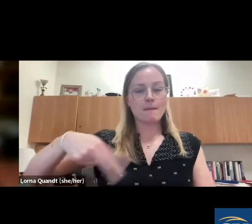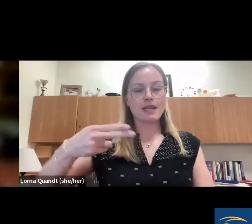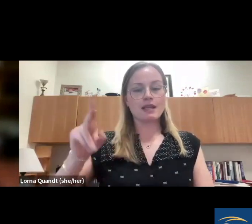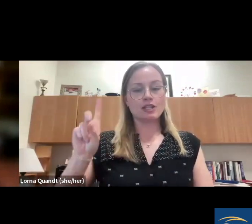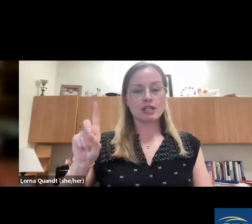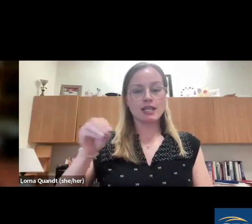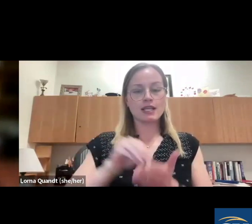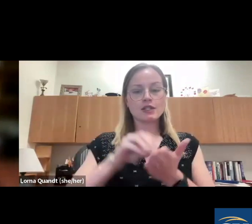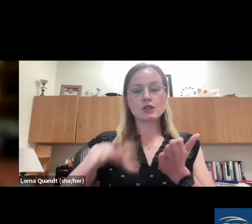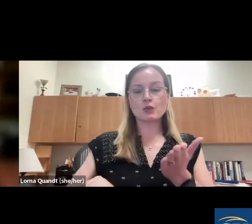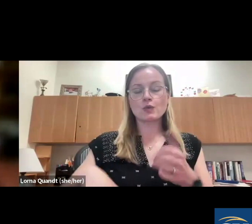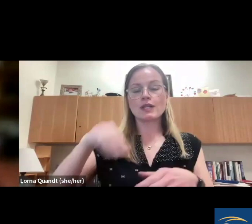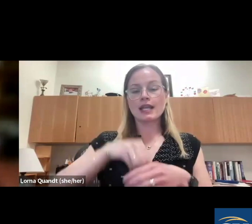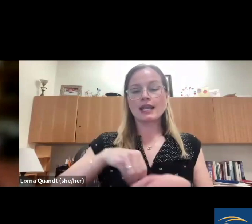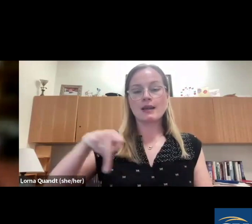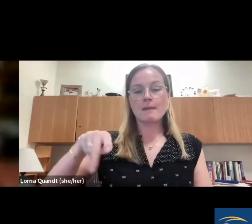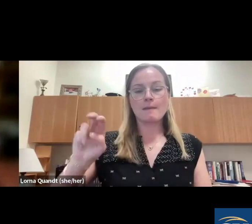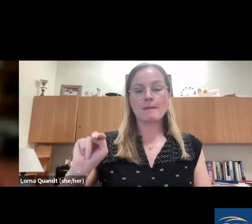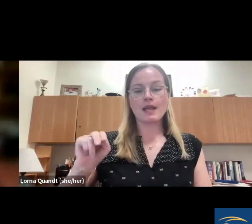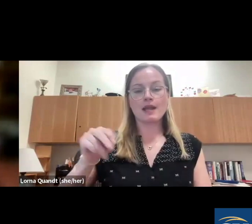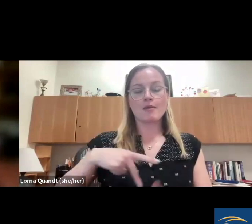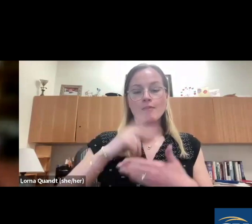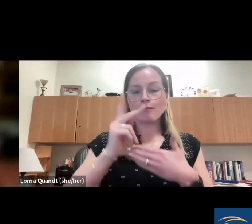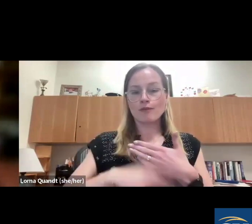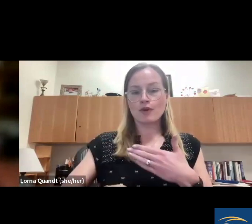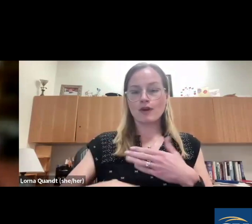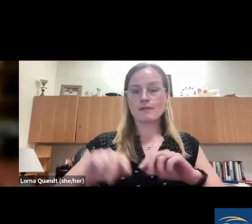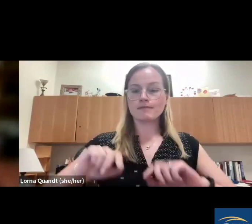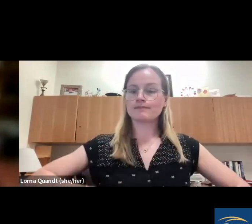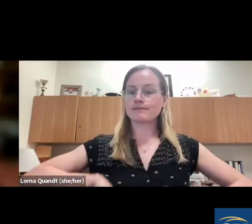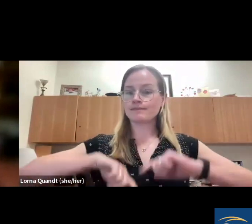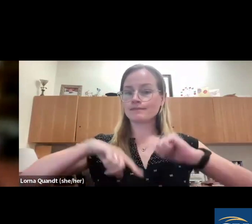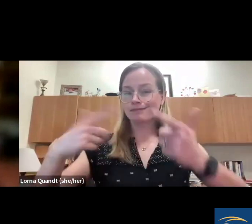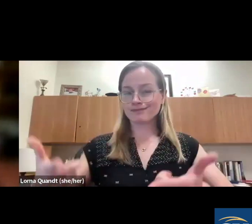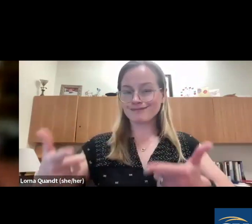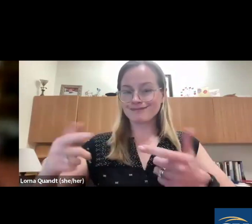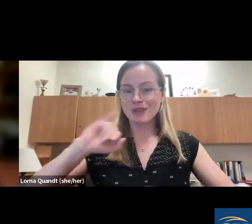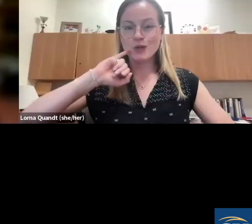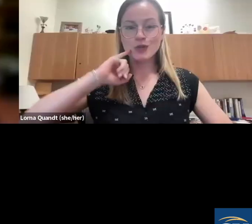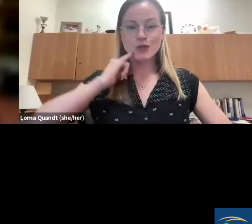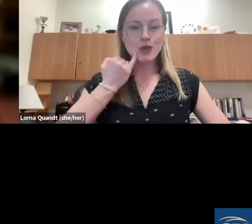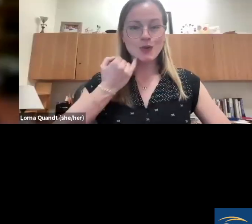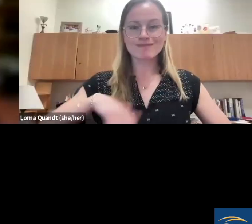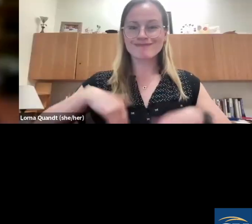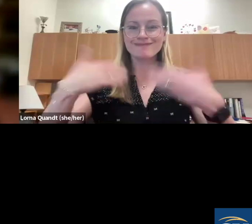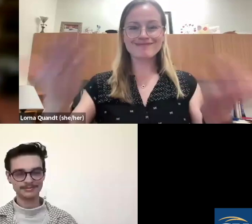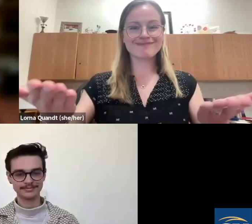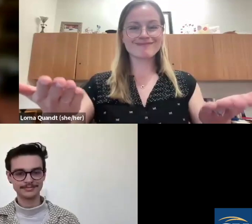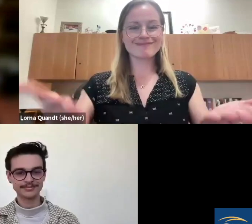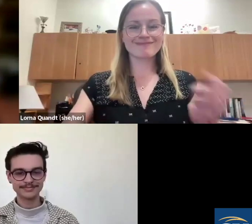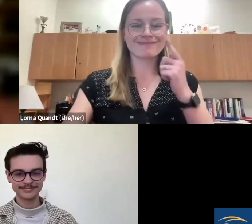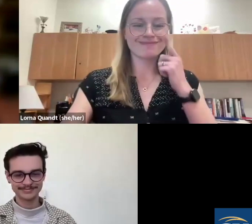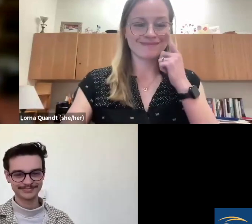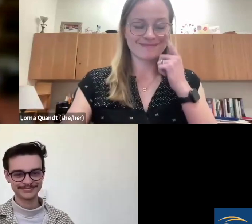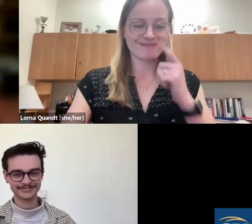Pagliano, who is a third-year doctoral student in our PhD in Educational Neuroscience program.